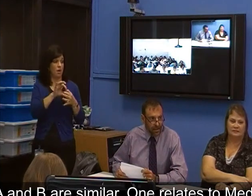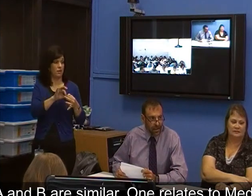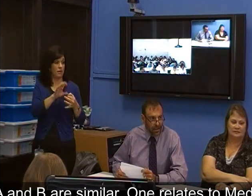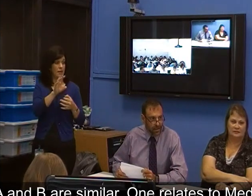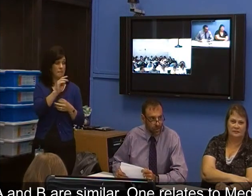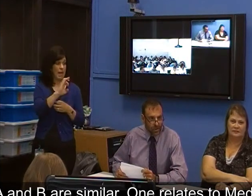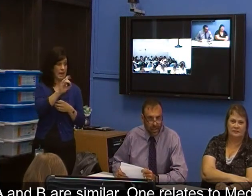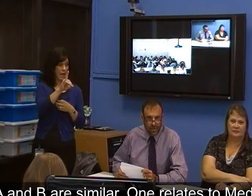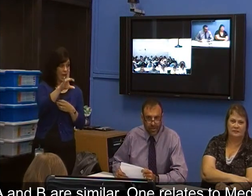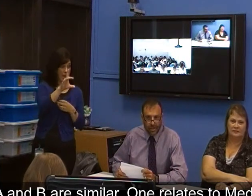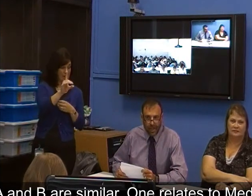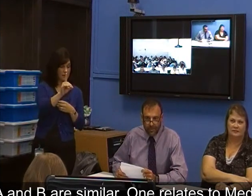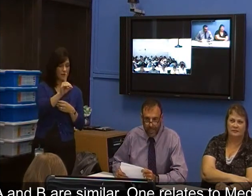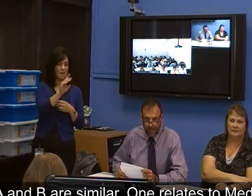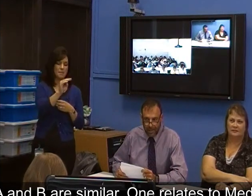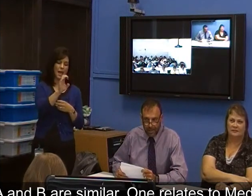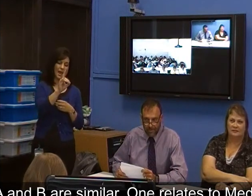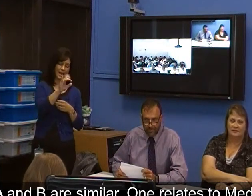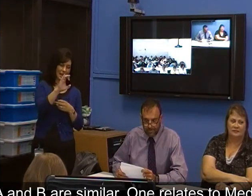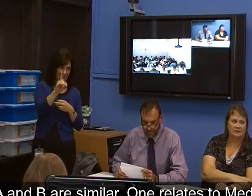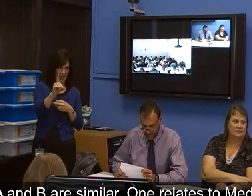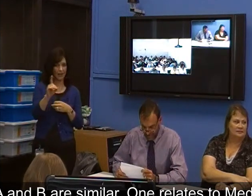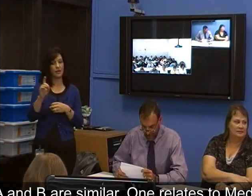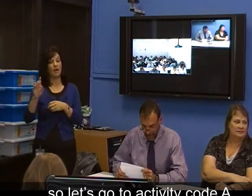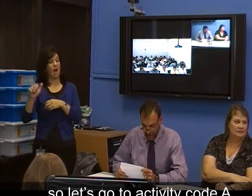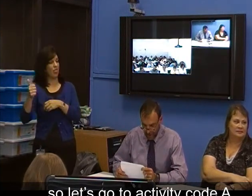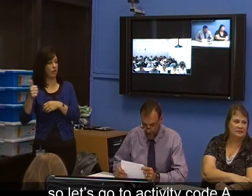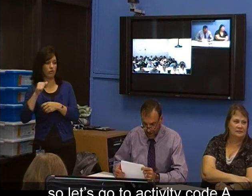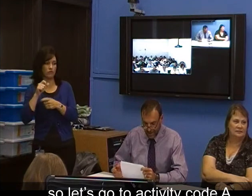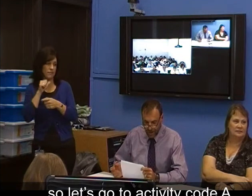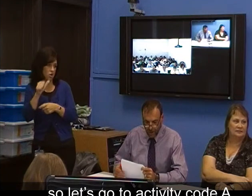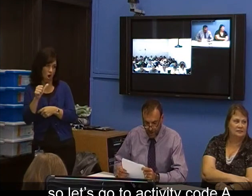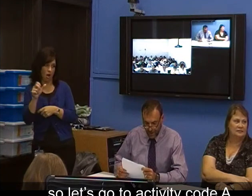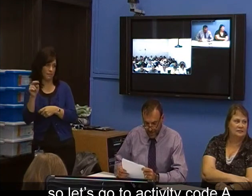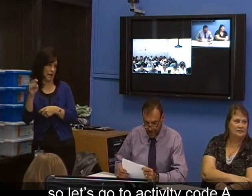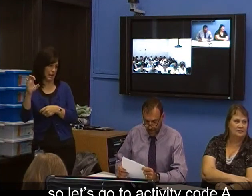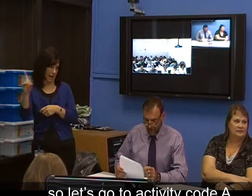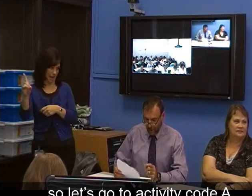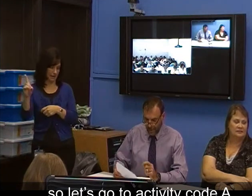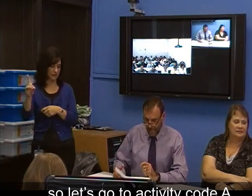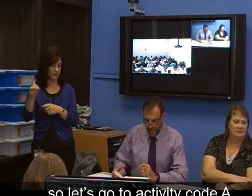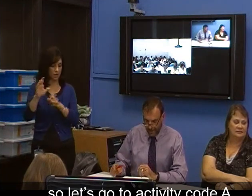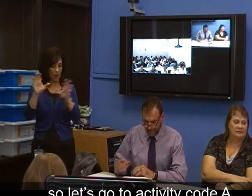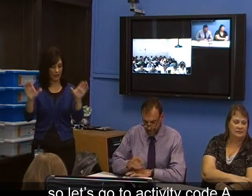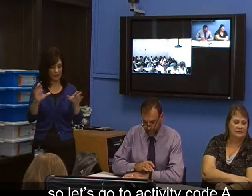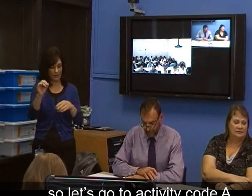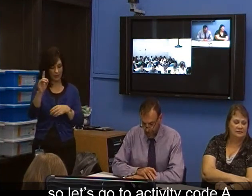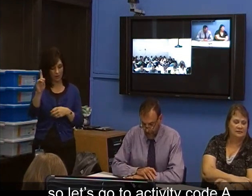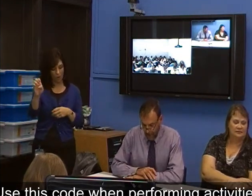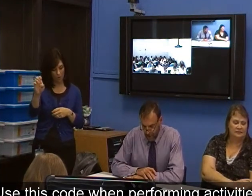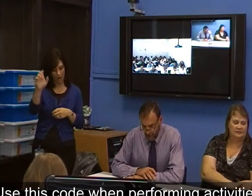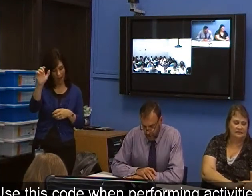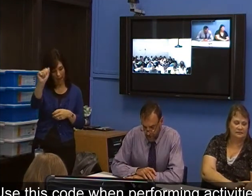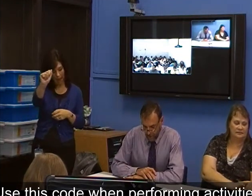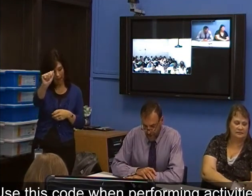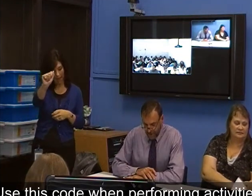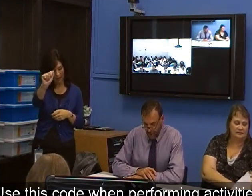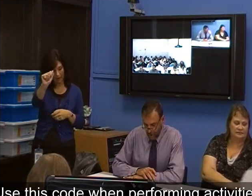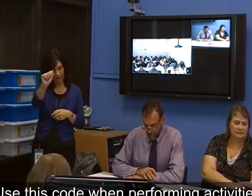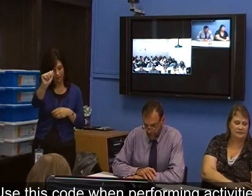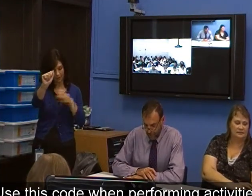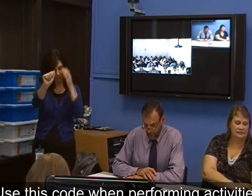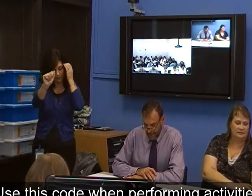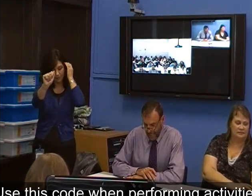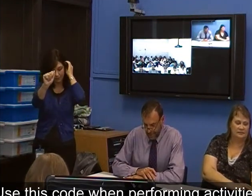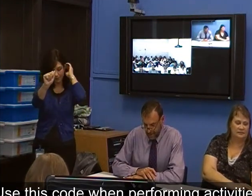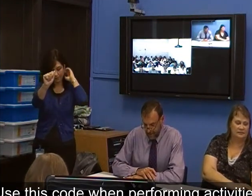Medicaid, the other relates to non-Medicaid. So let's go to activity code A. Use this